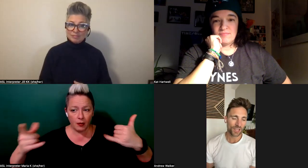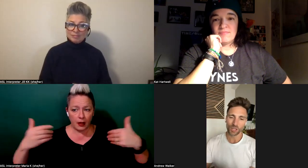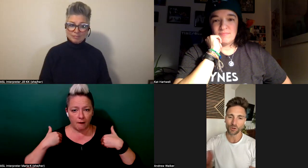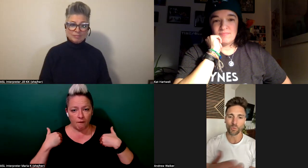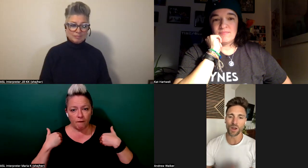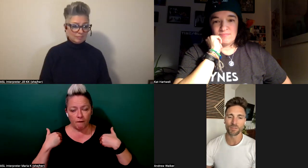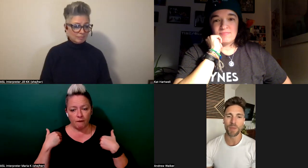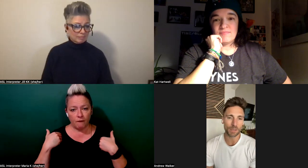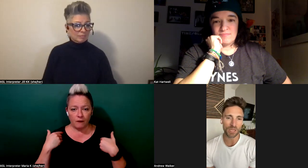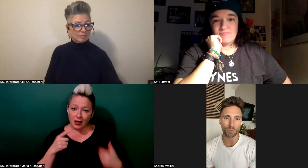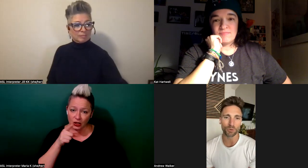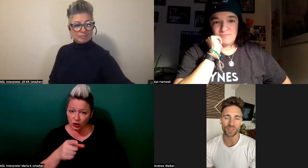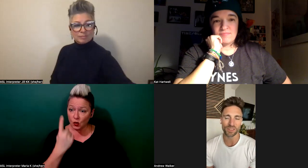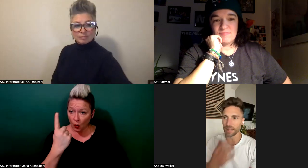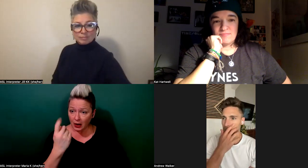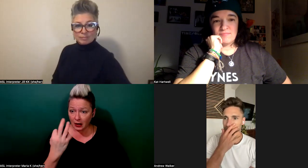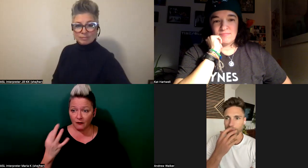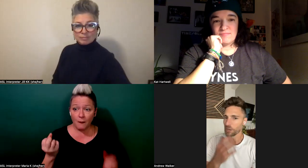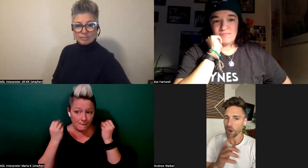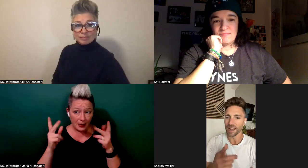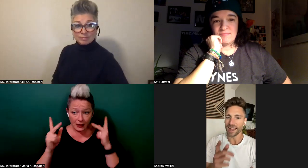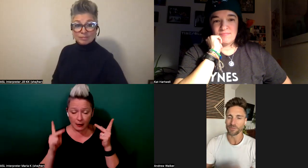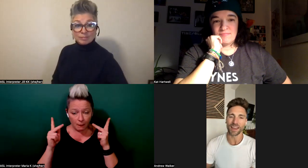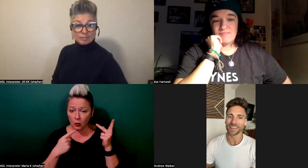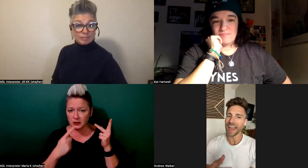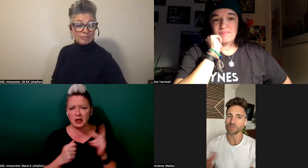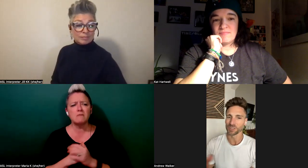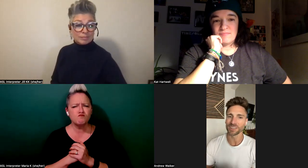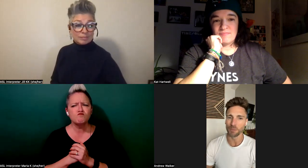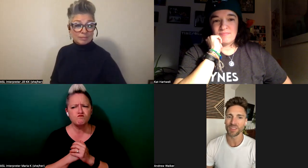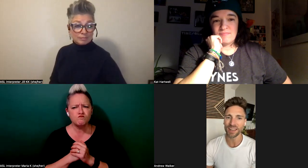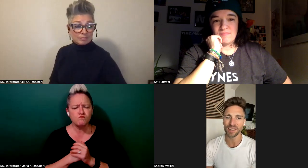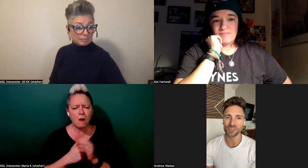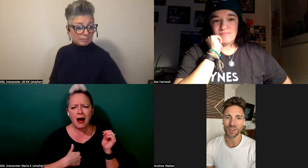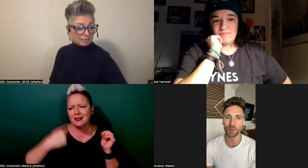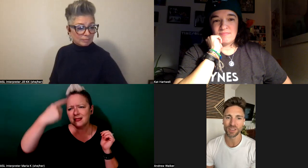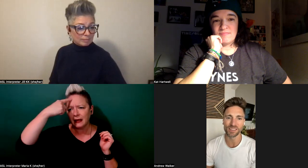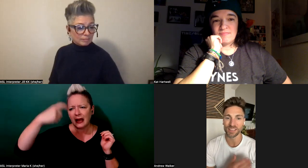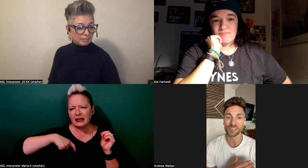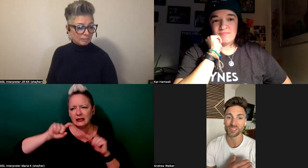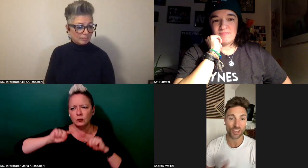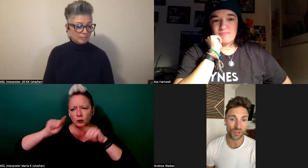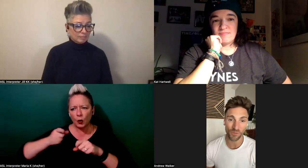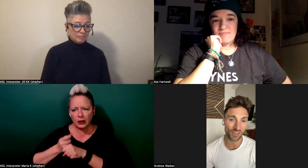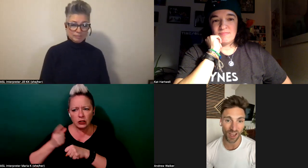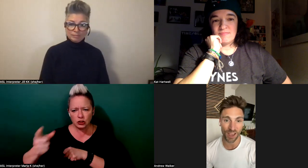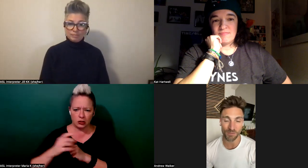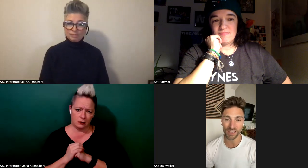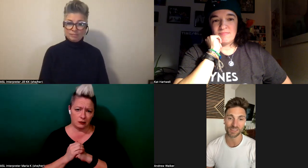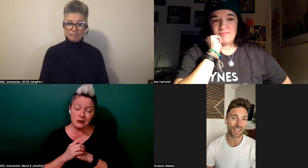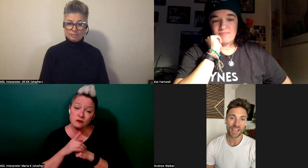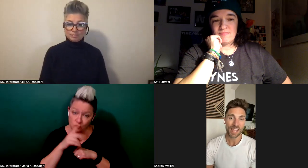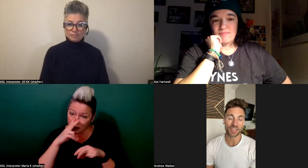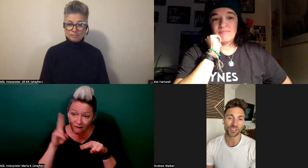And you're one of many people that said, I think I have to come to that next year now because it's such a fun